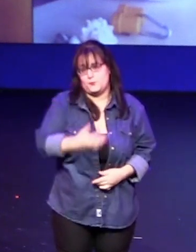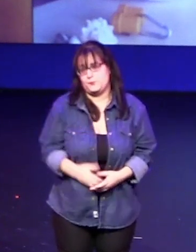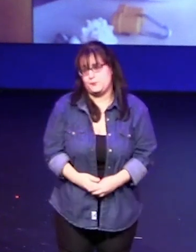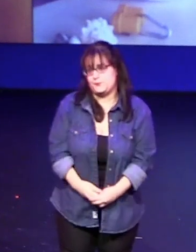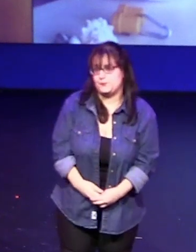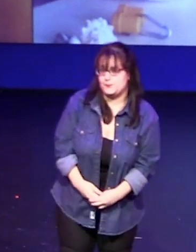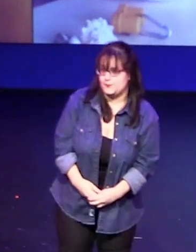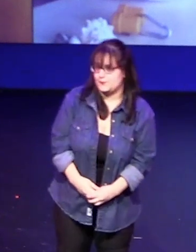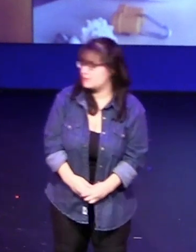Find out. Let me know.